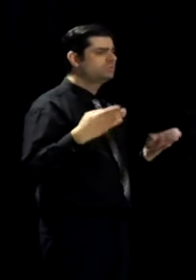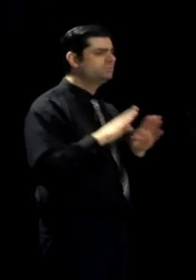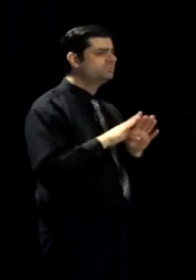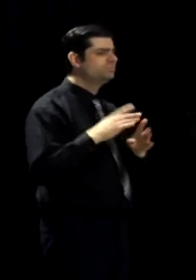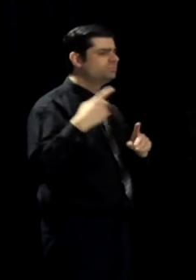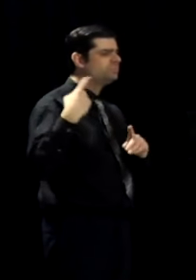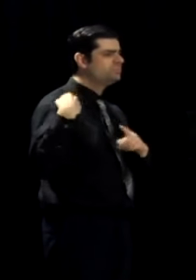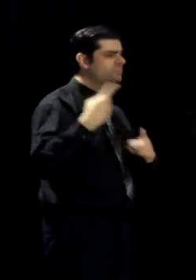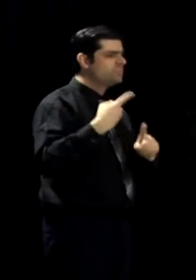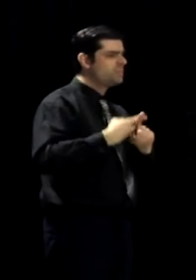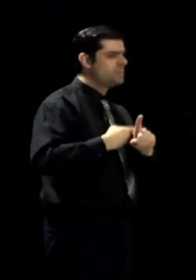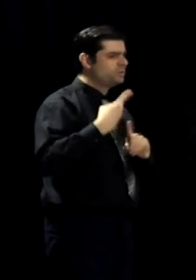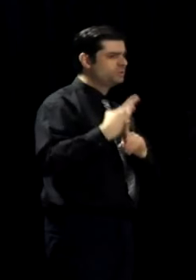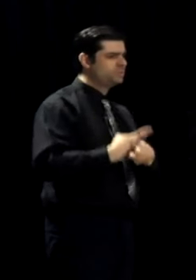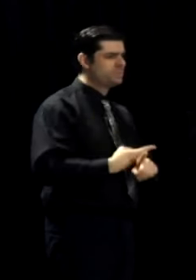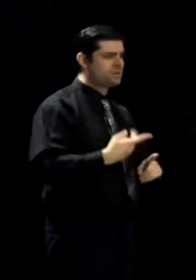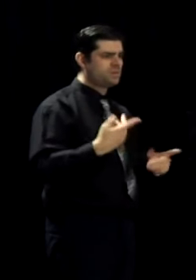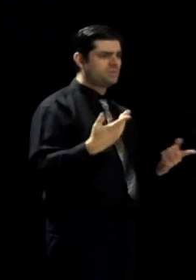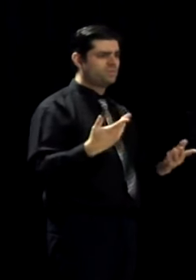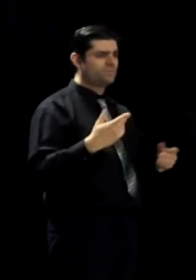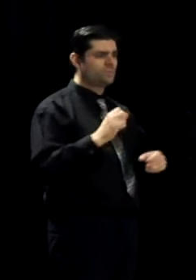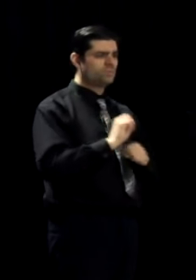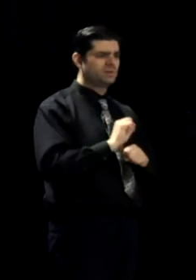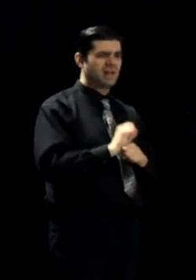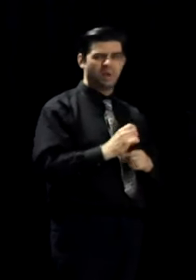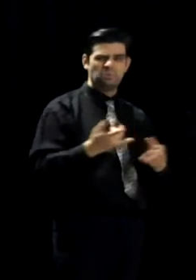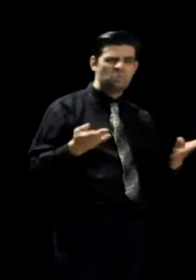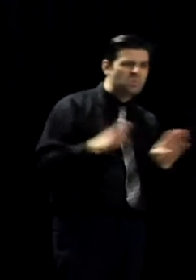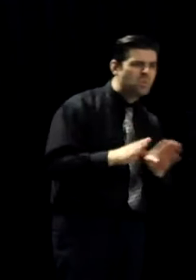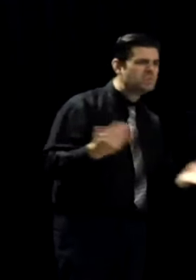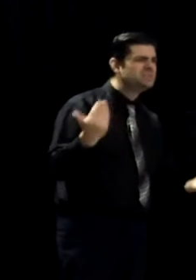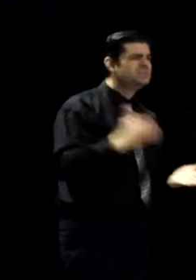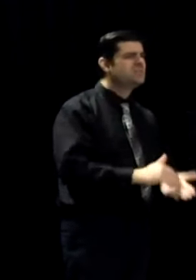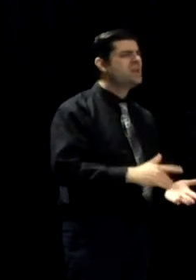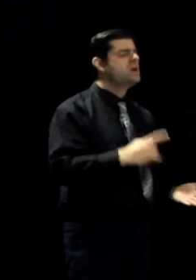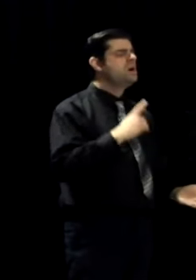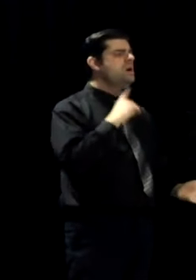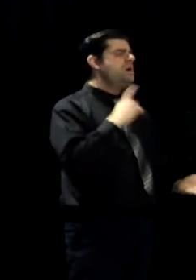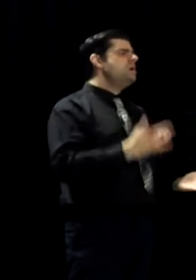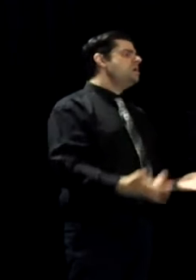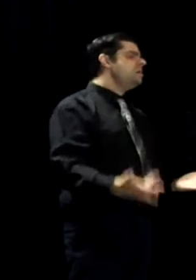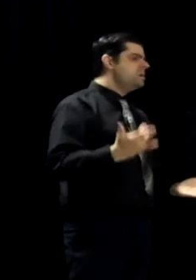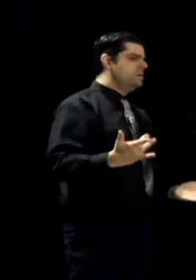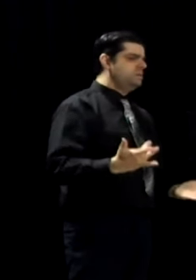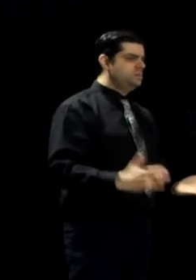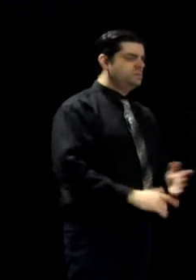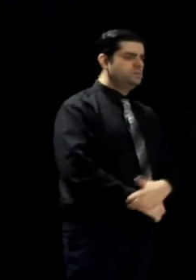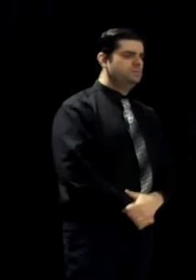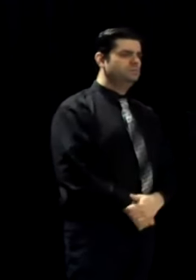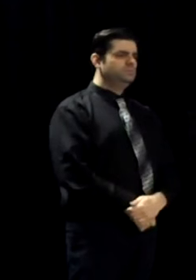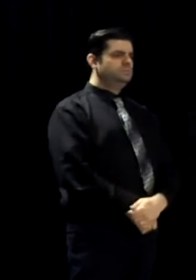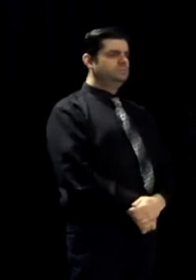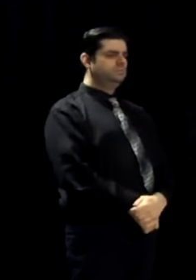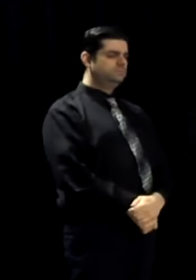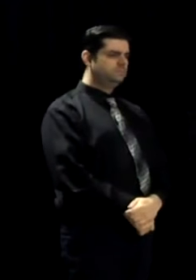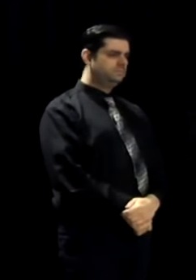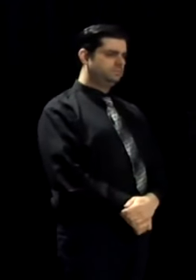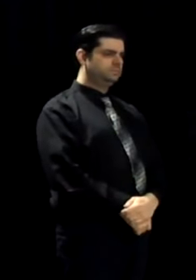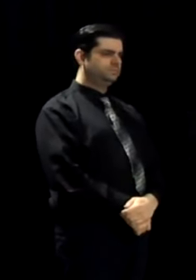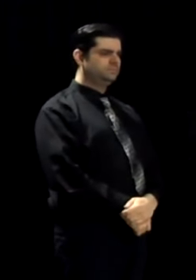it's like to be reopened again, and now we have to close back up? That's you hate to deal in hypotheticals like that, but